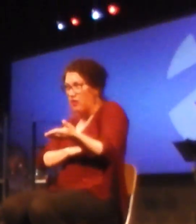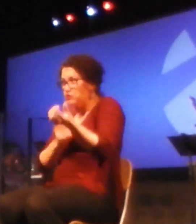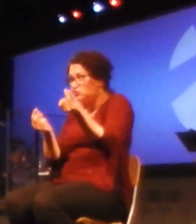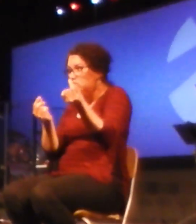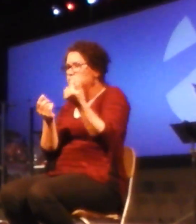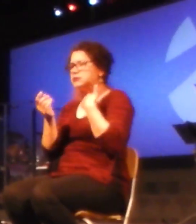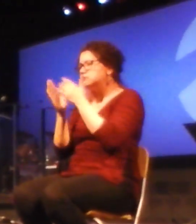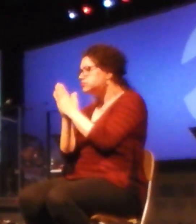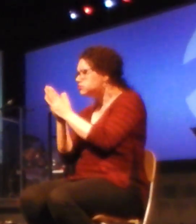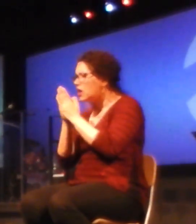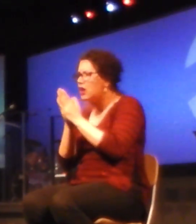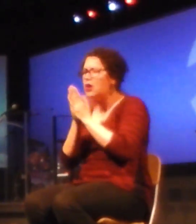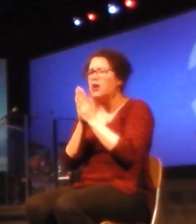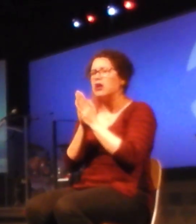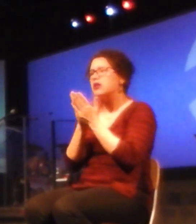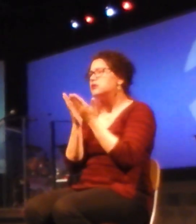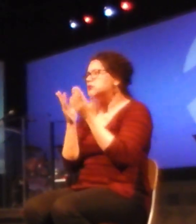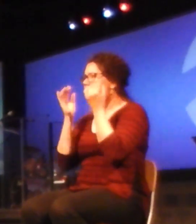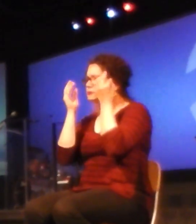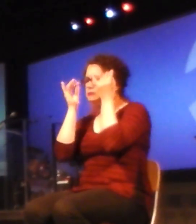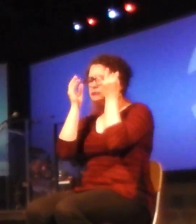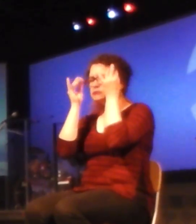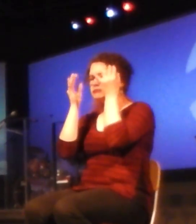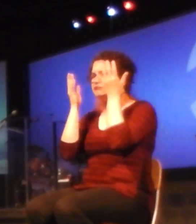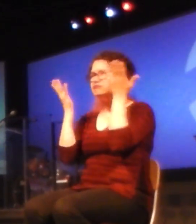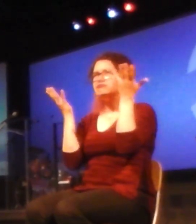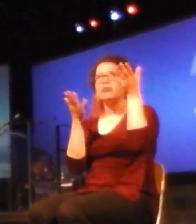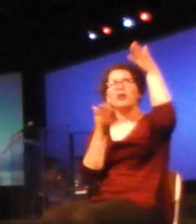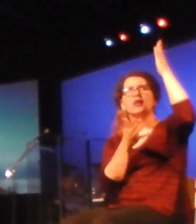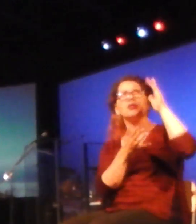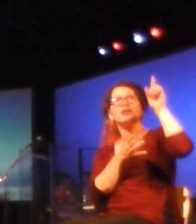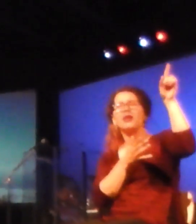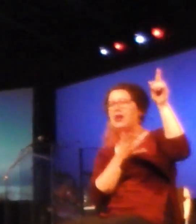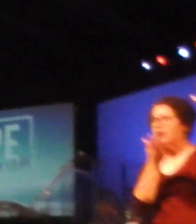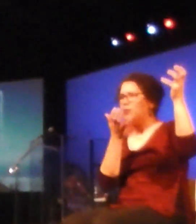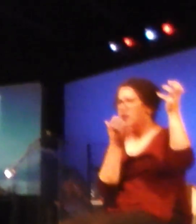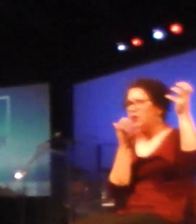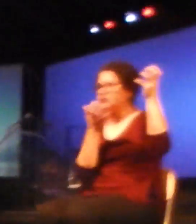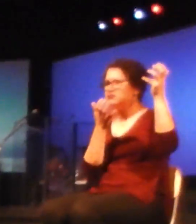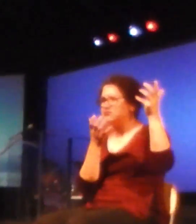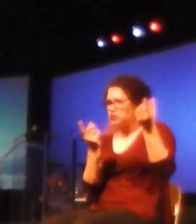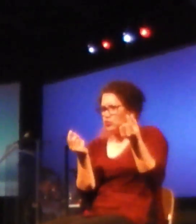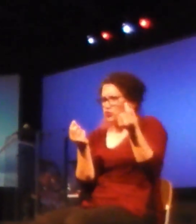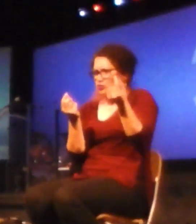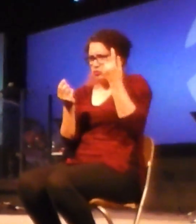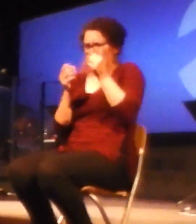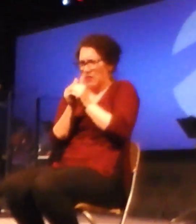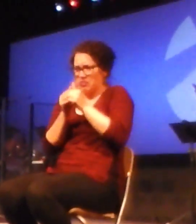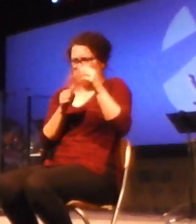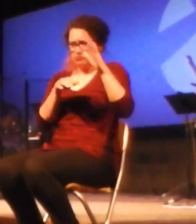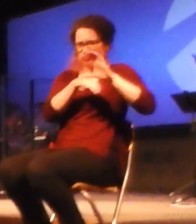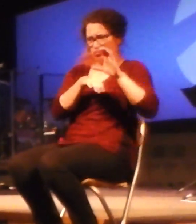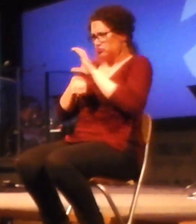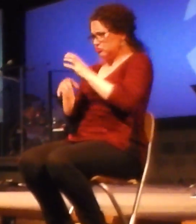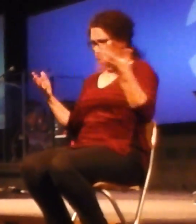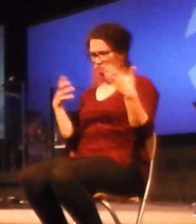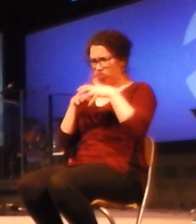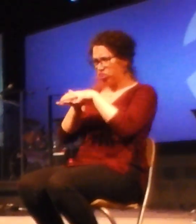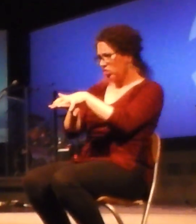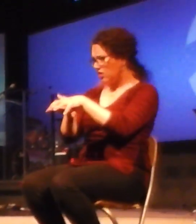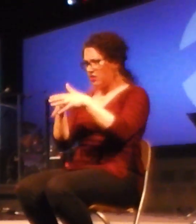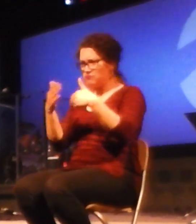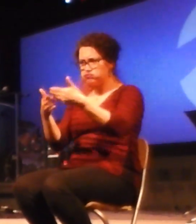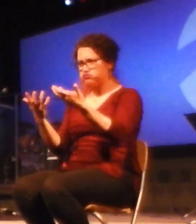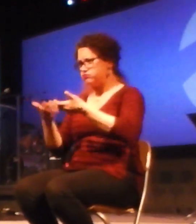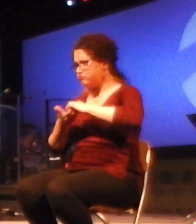and just processing what it is God wants us to do with this merger and processing that whole thing and